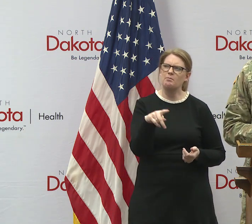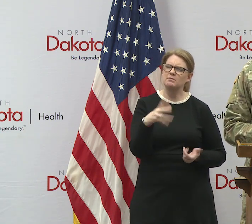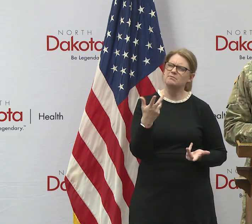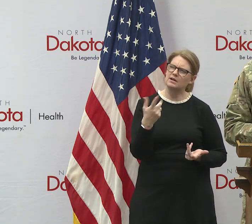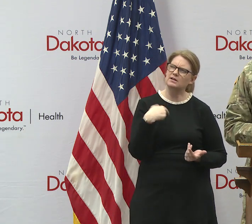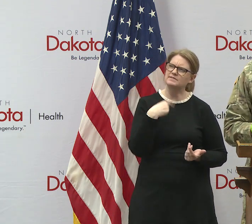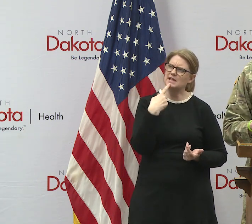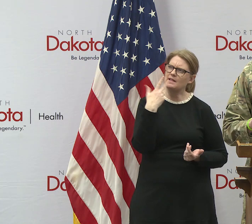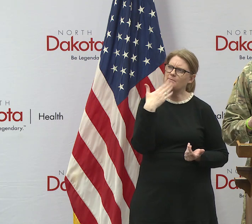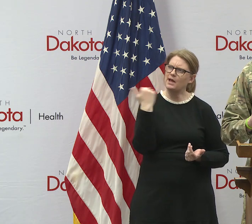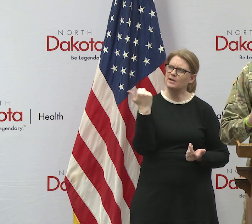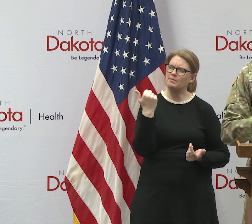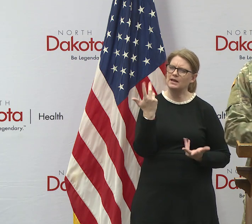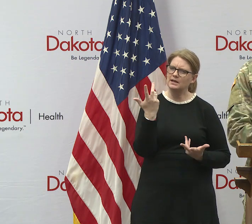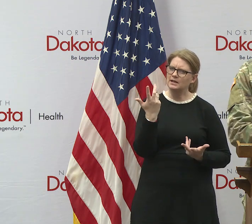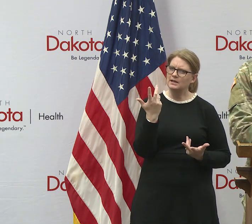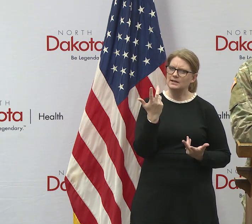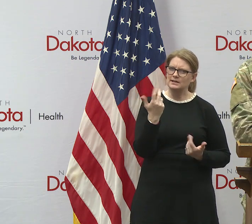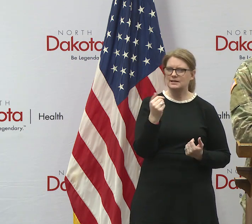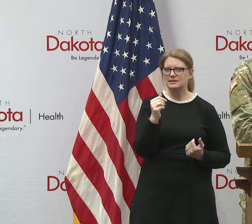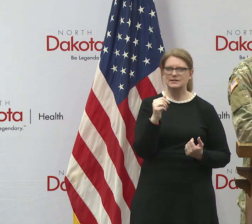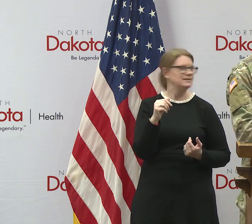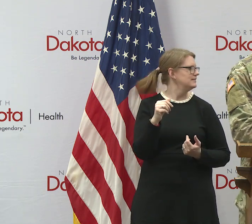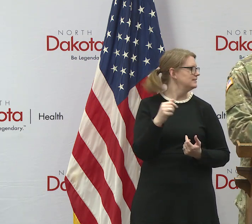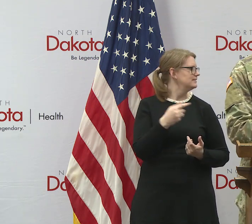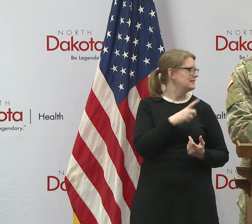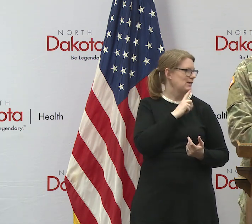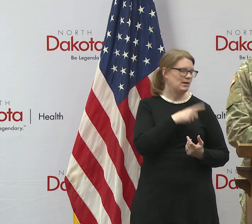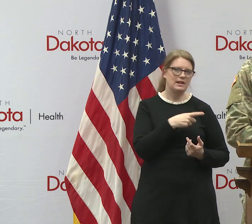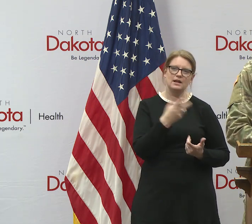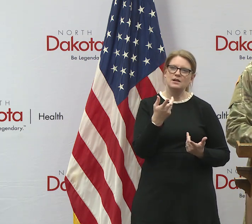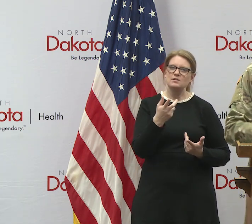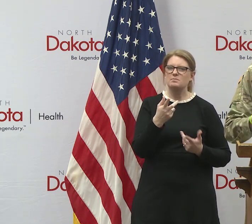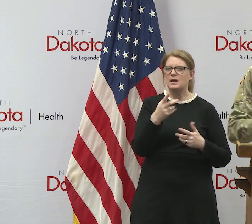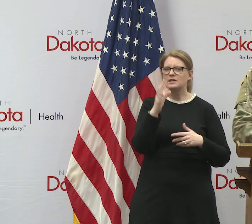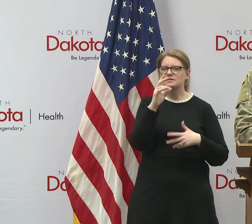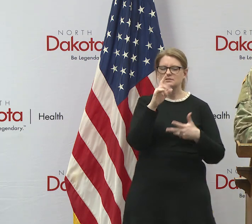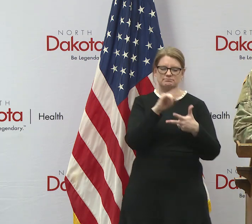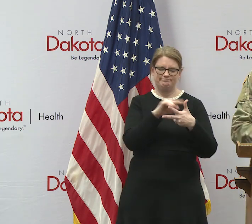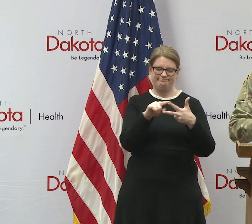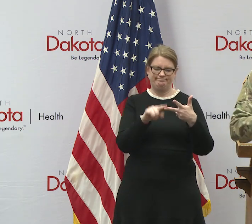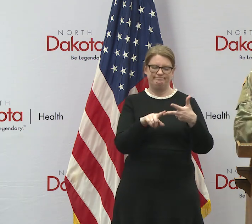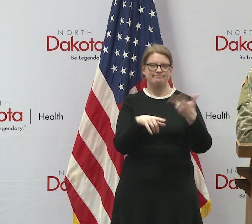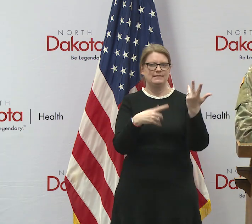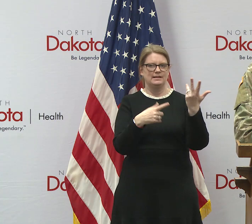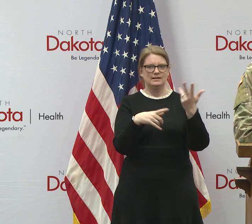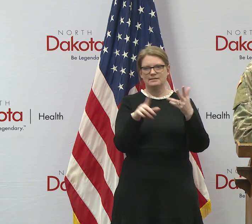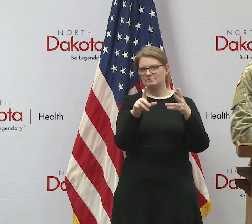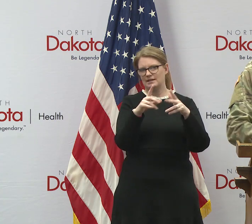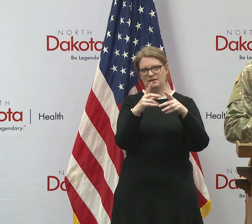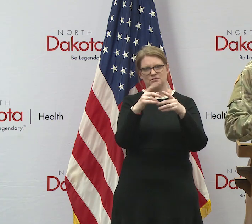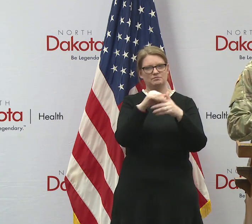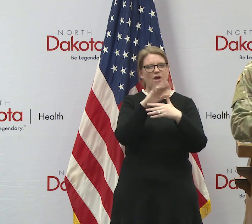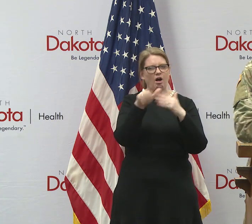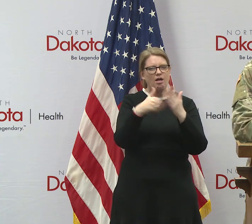information on ventilators, personal protective equipment, beds, critical